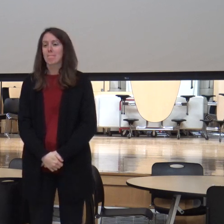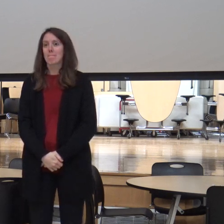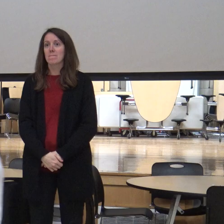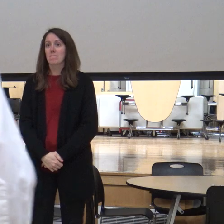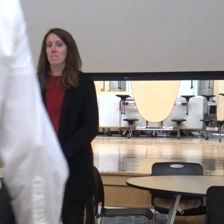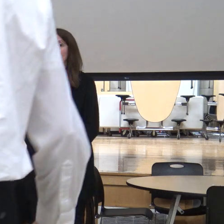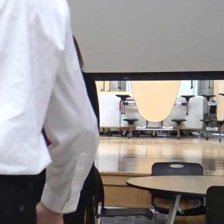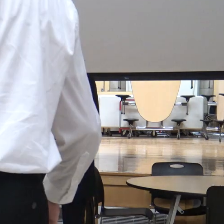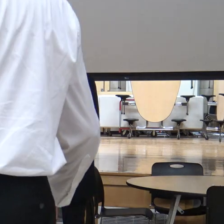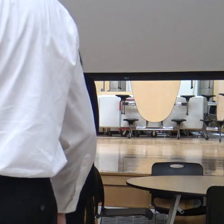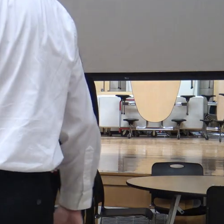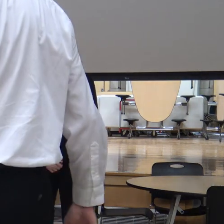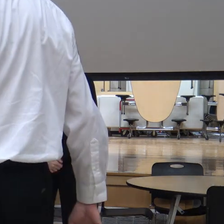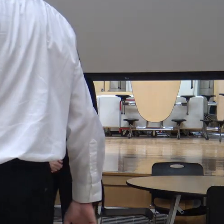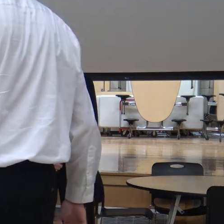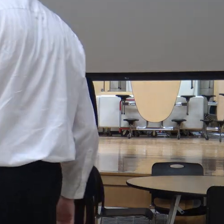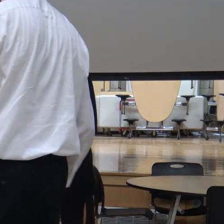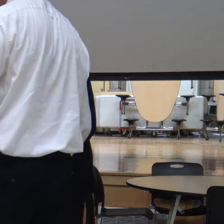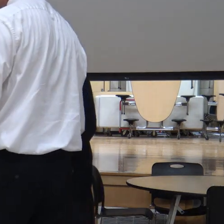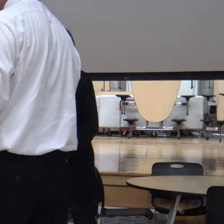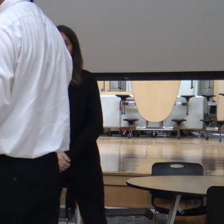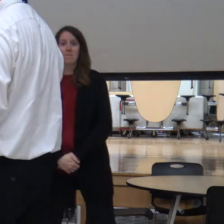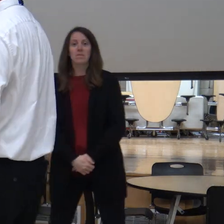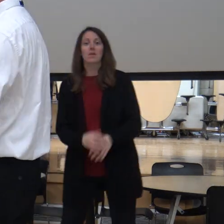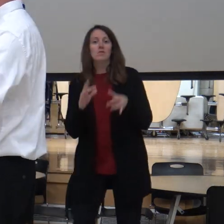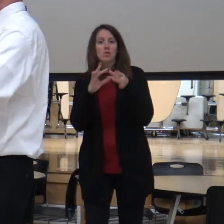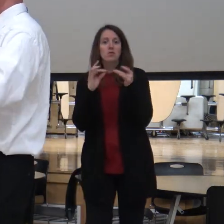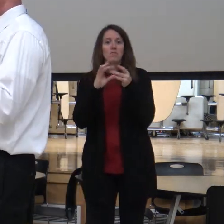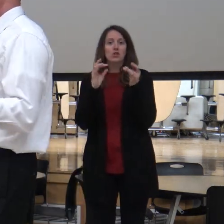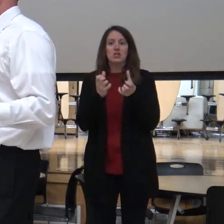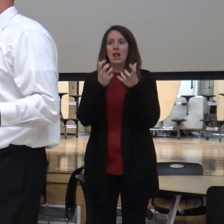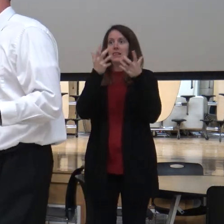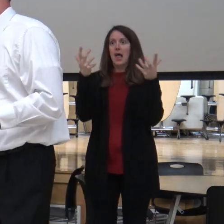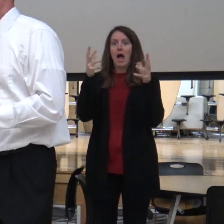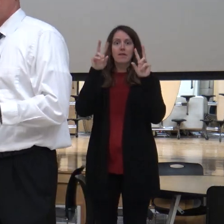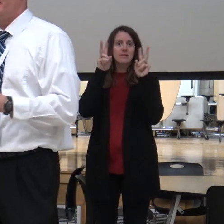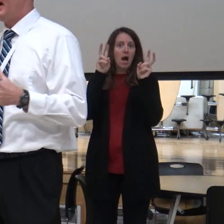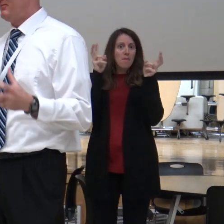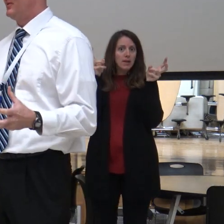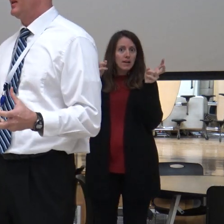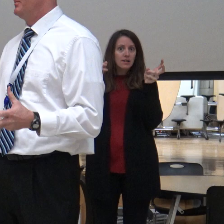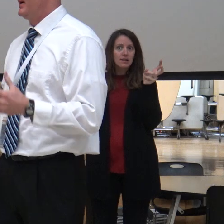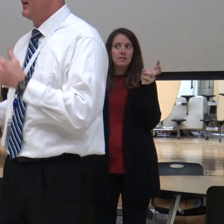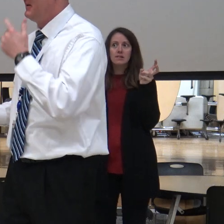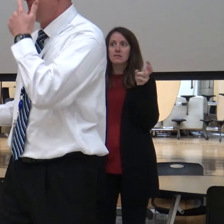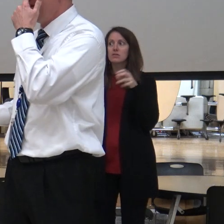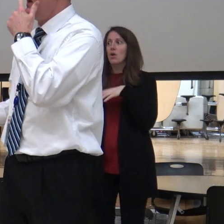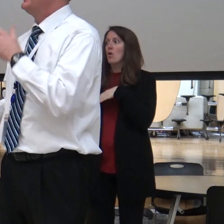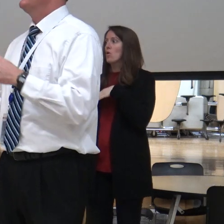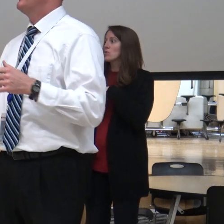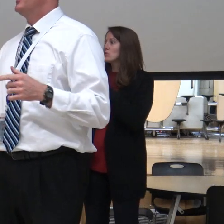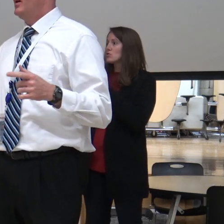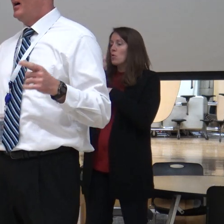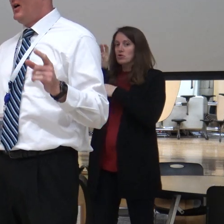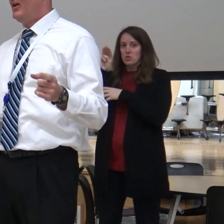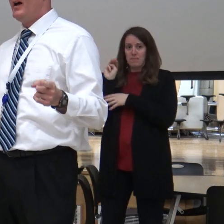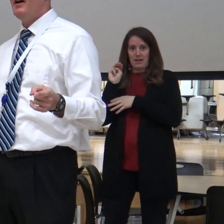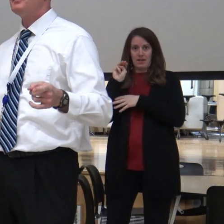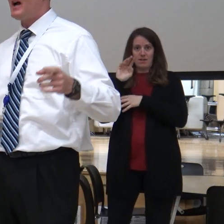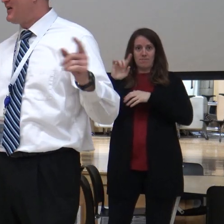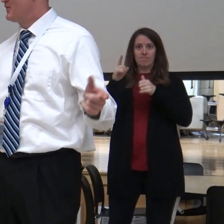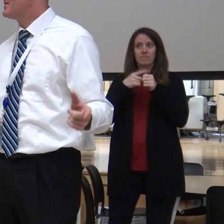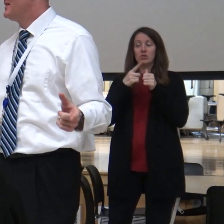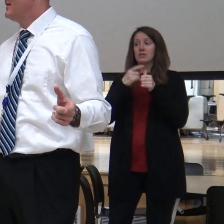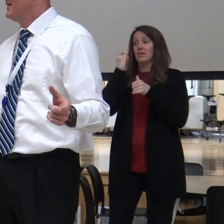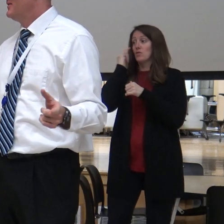You mentioned a lot of topics. Yeah. Right? Okay, so social media, let's talk about that for a little bit, right? If you all